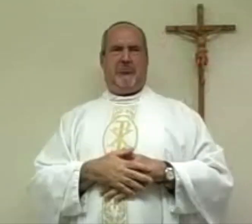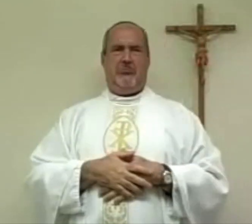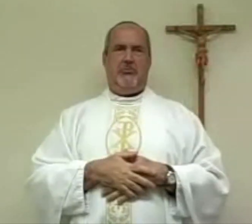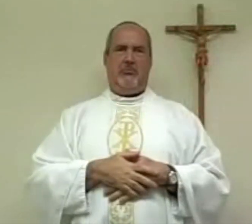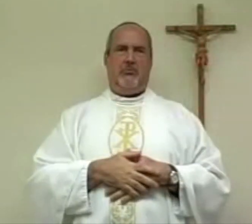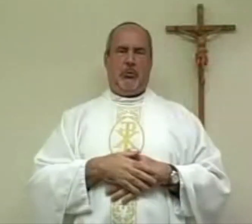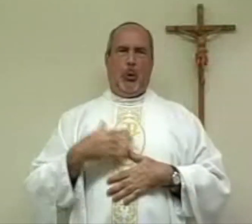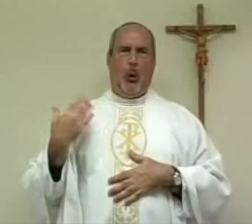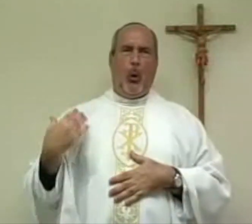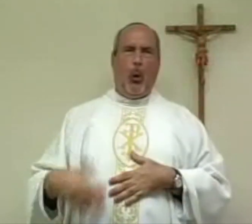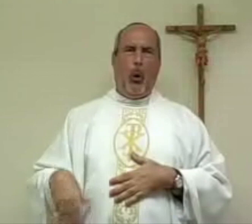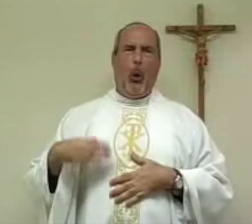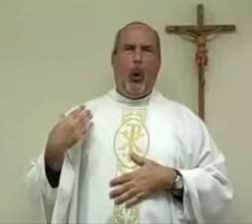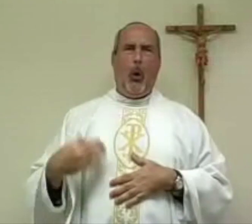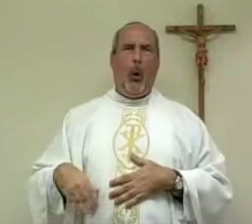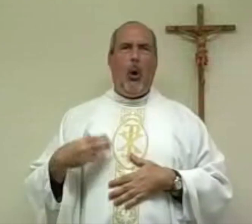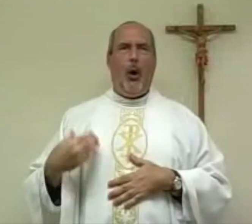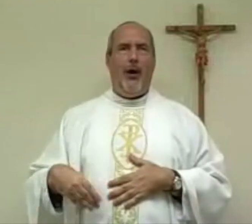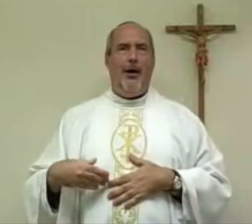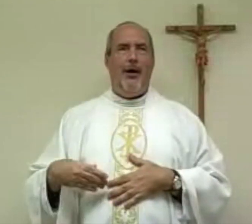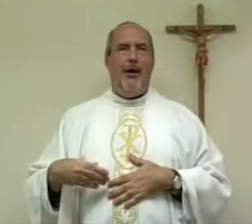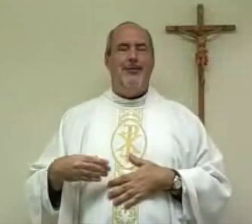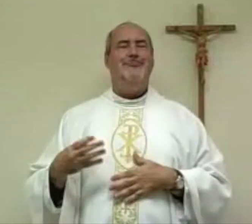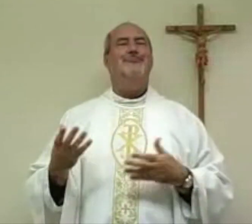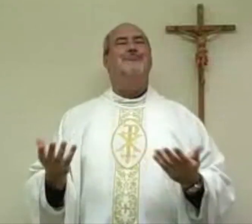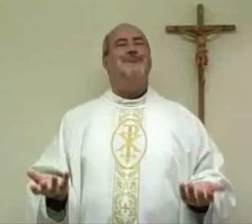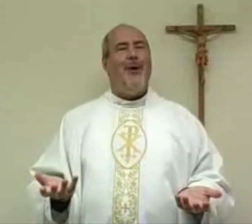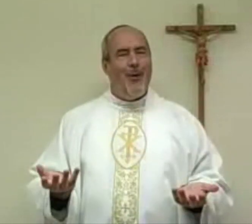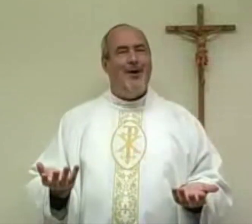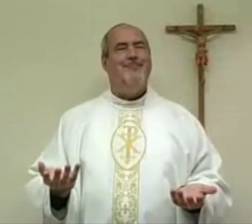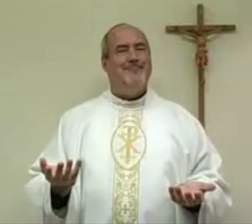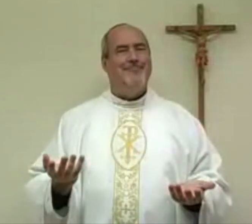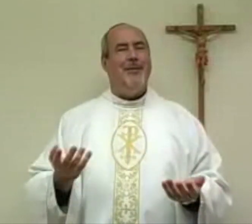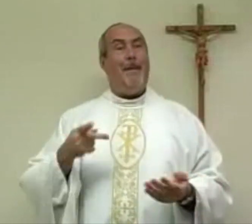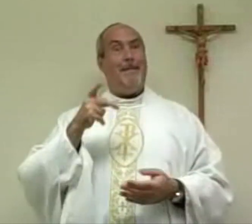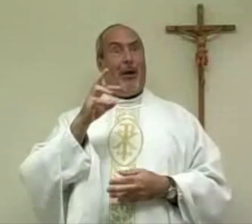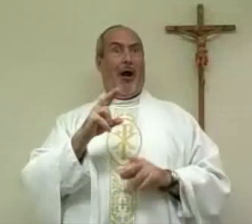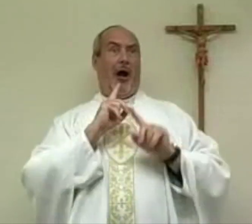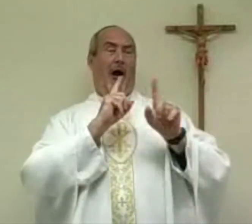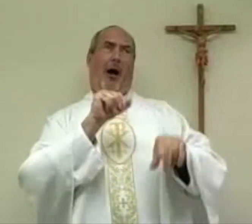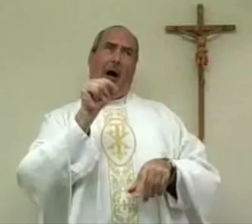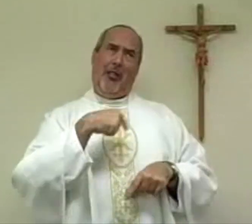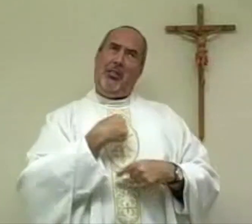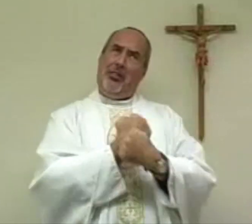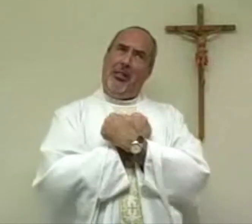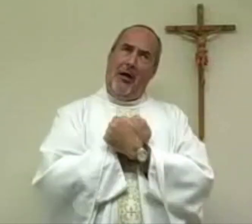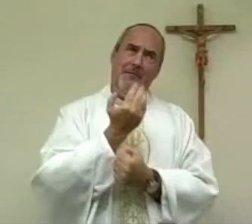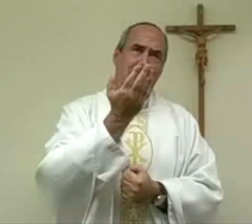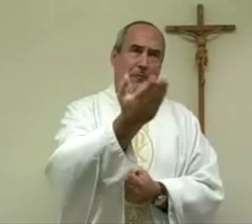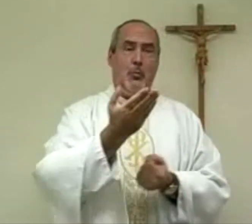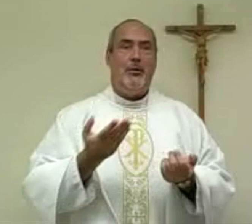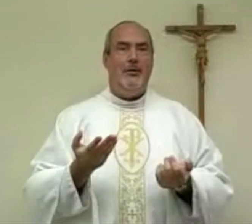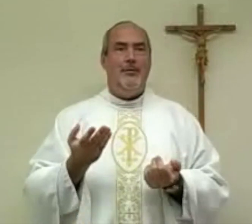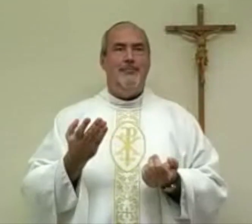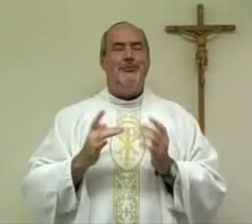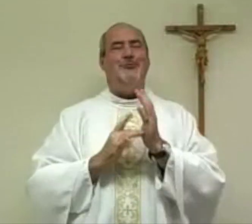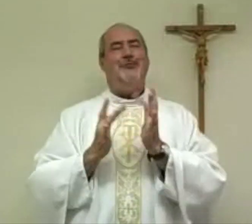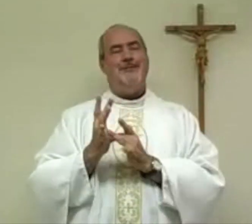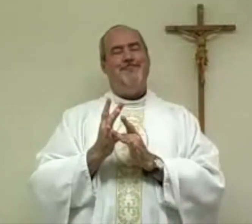you with Jesus?" And he denied being with him. That's kind of significant. So Peter said, "Yes, Jesus, I